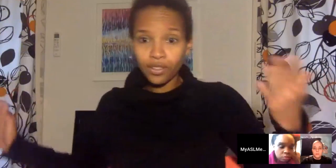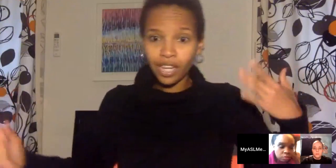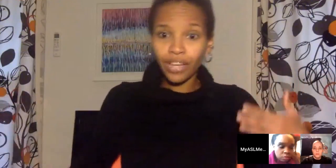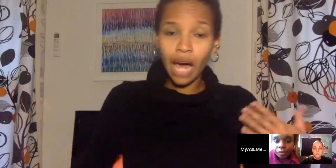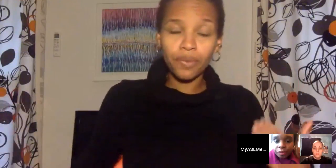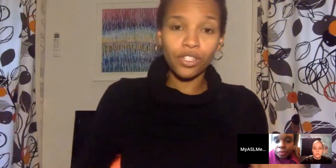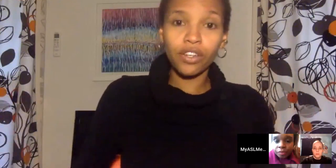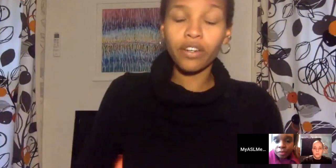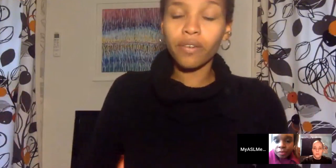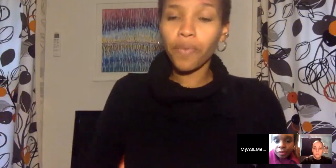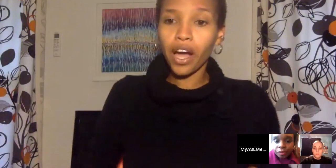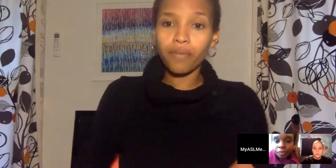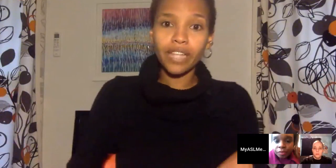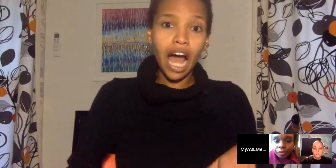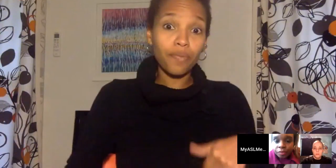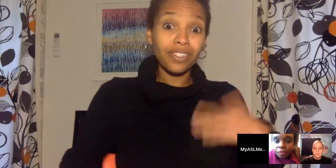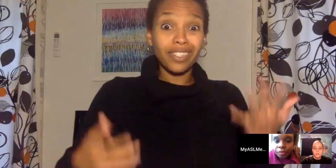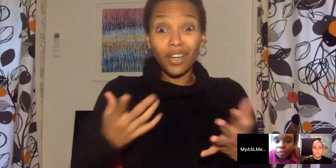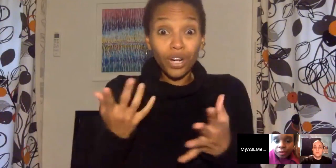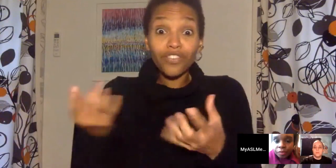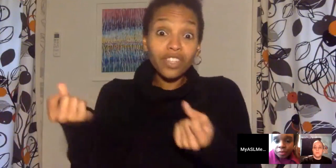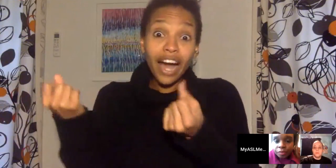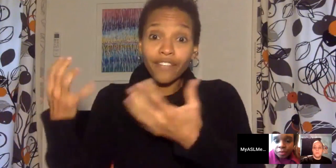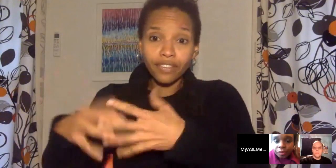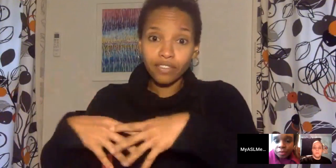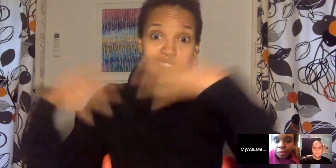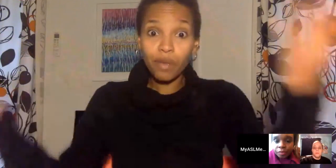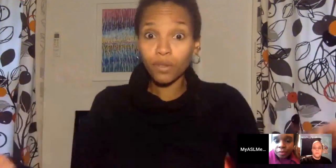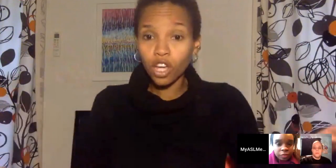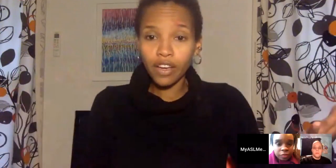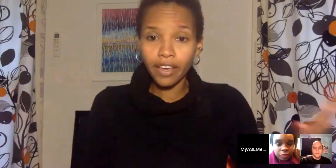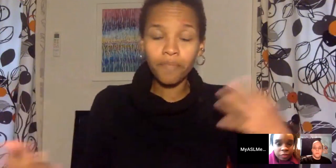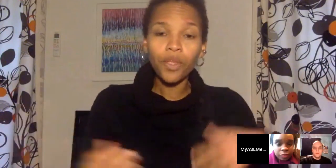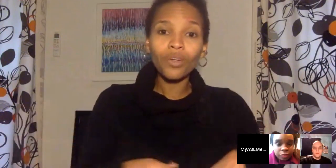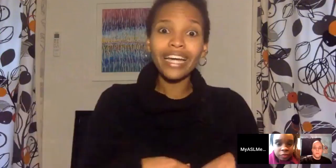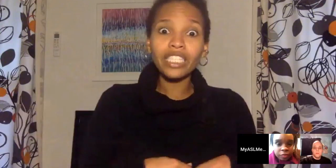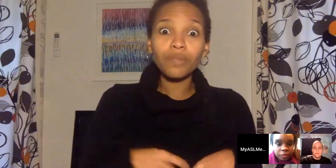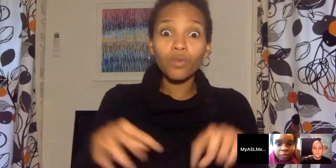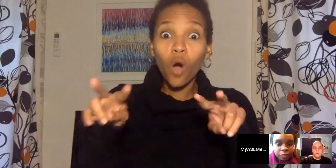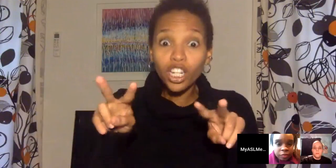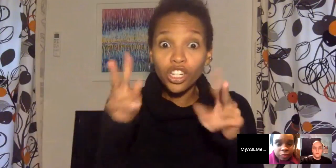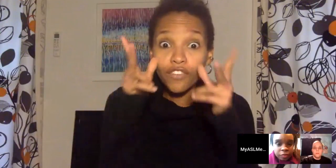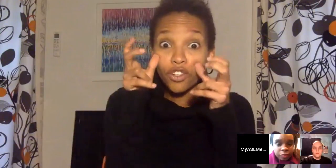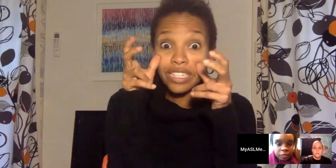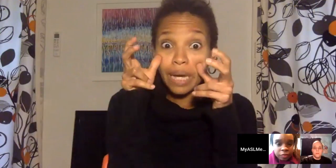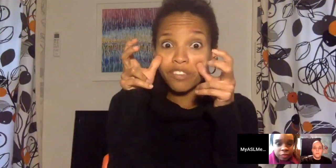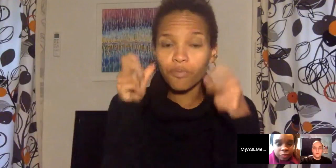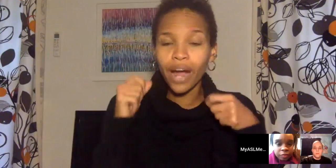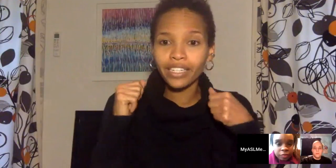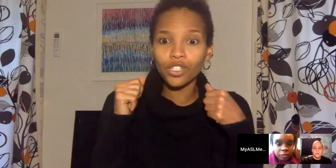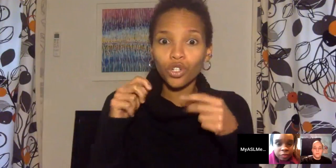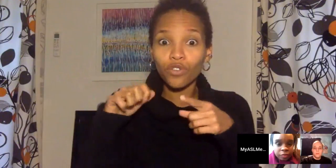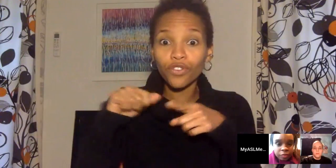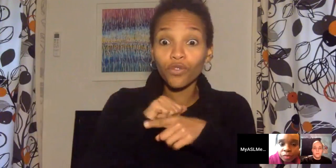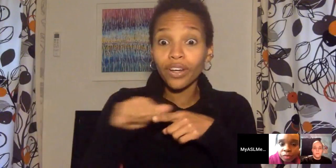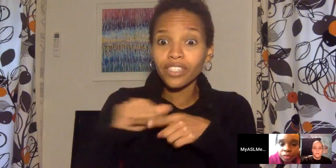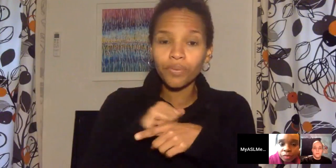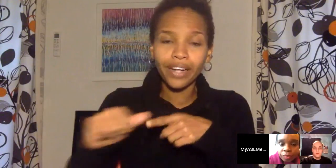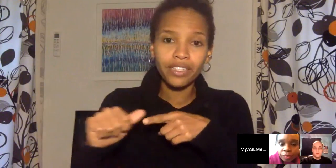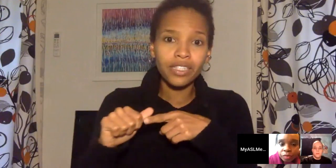that we happen to see, or even live deaf people talking. We tend to be watching for receptive practice or for voicing practice,